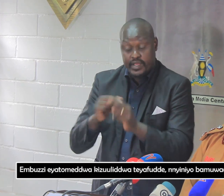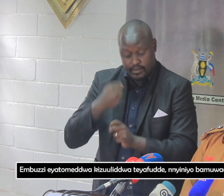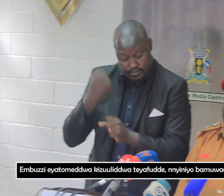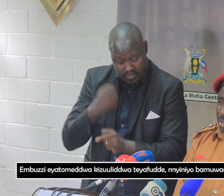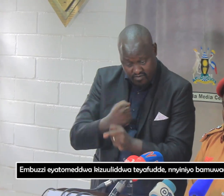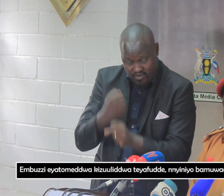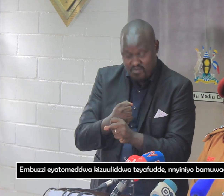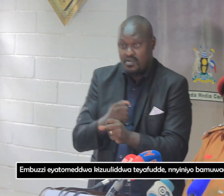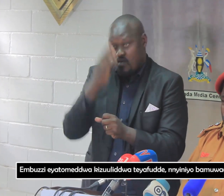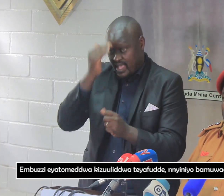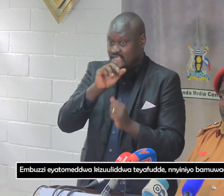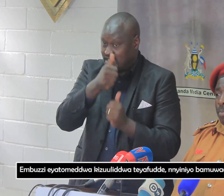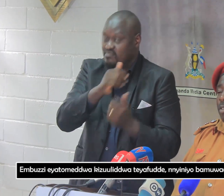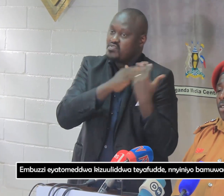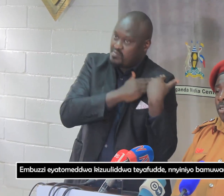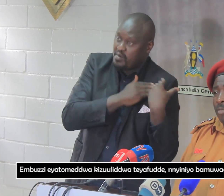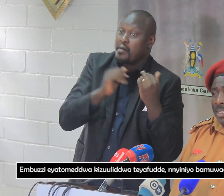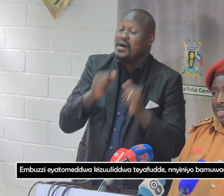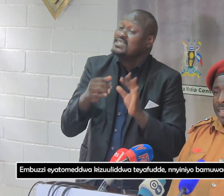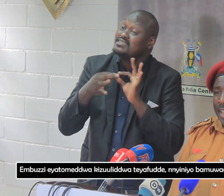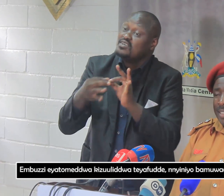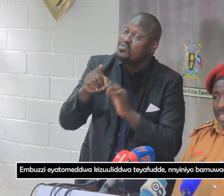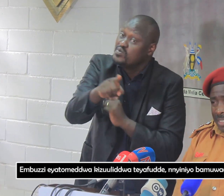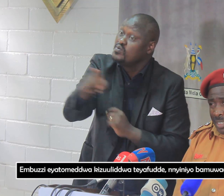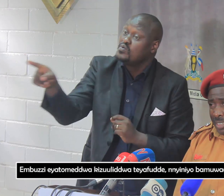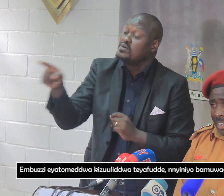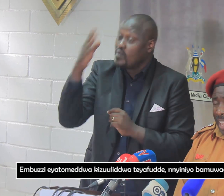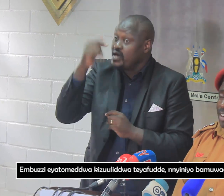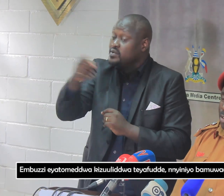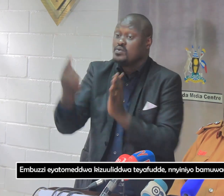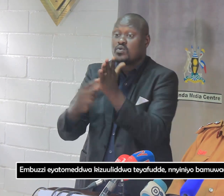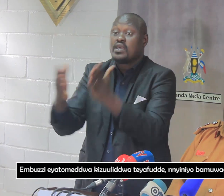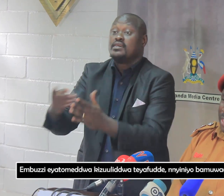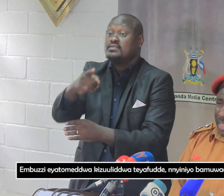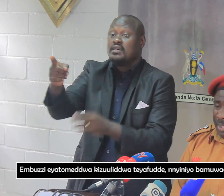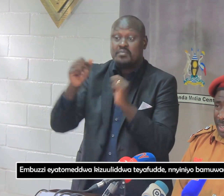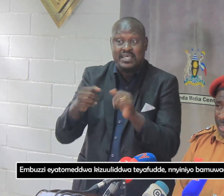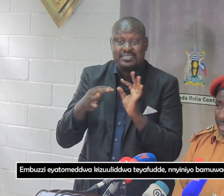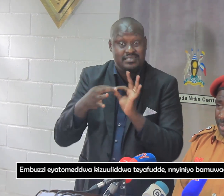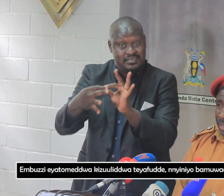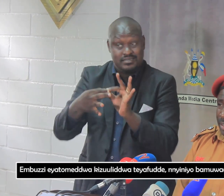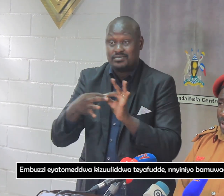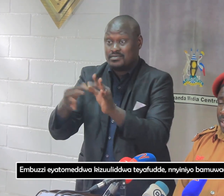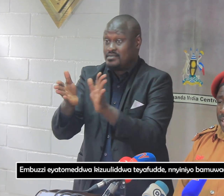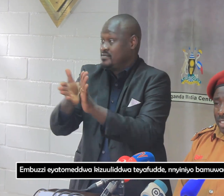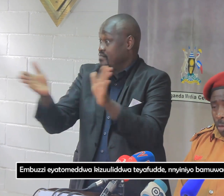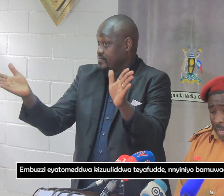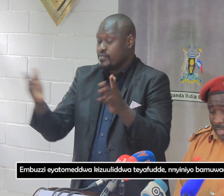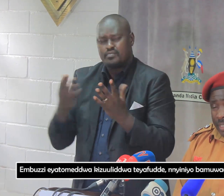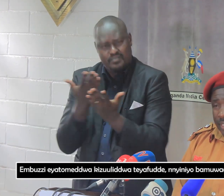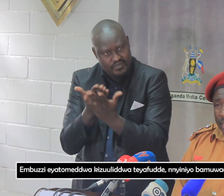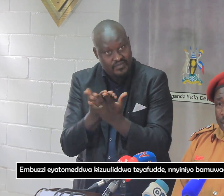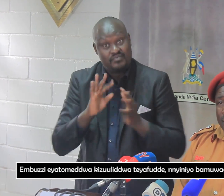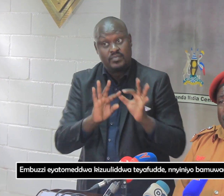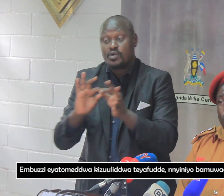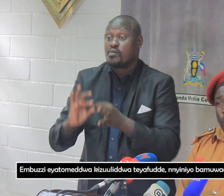perform its duties with the help of all of us as citizens and those who are within. Let's